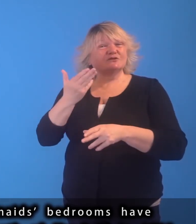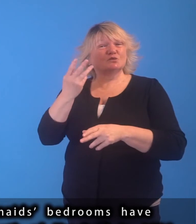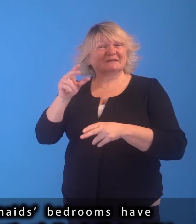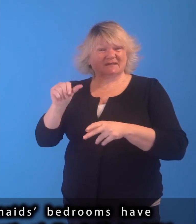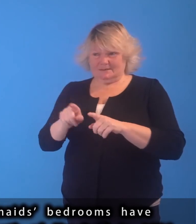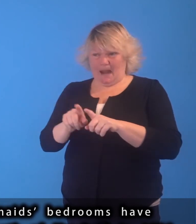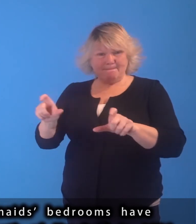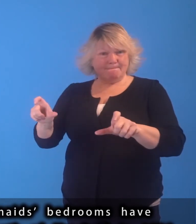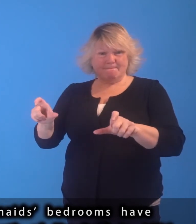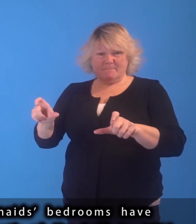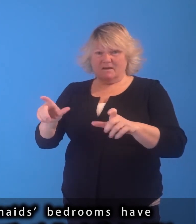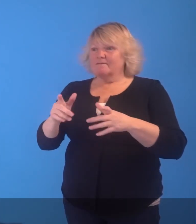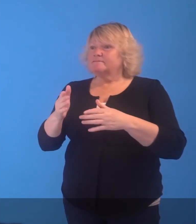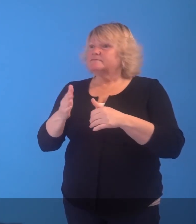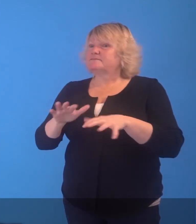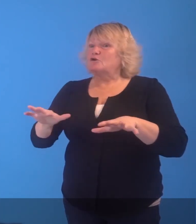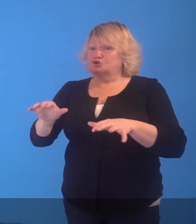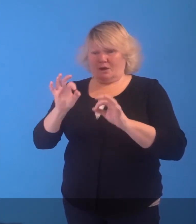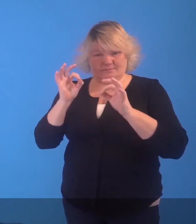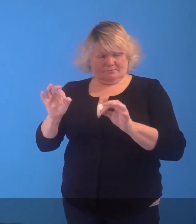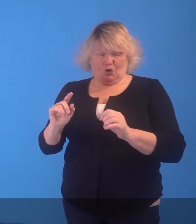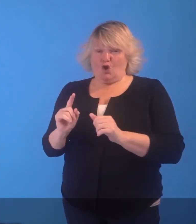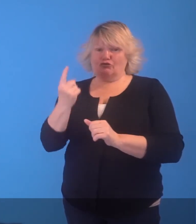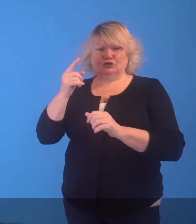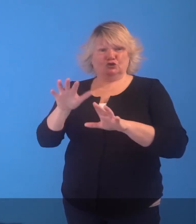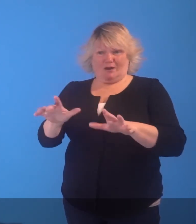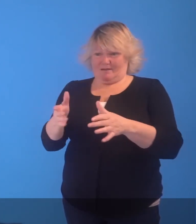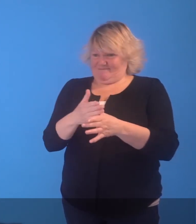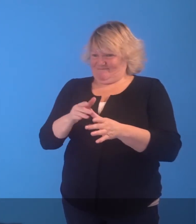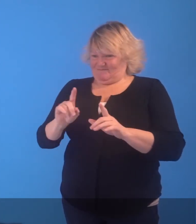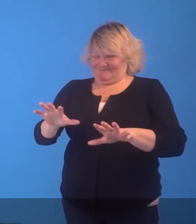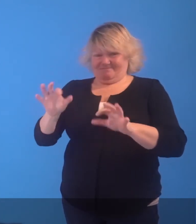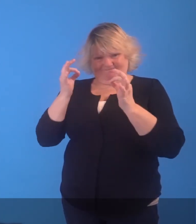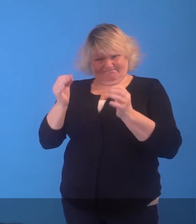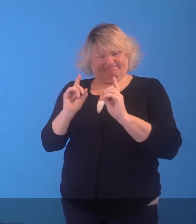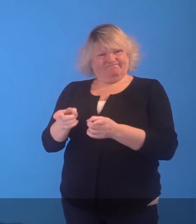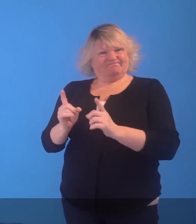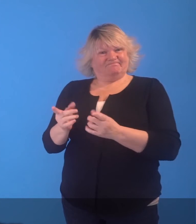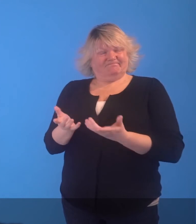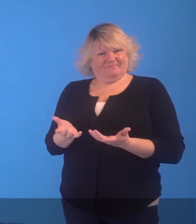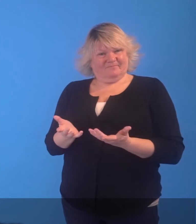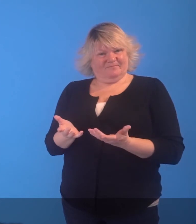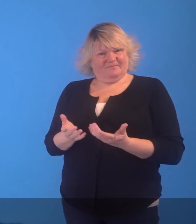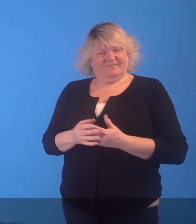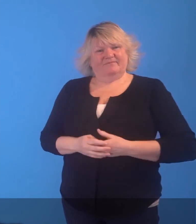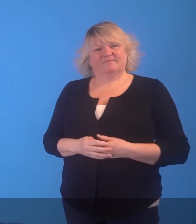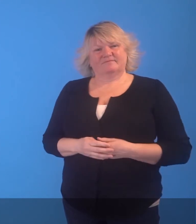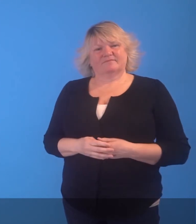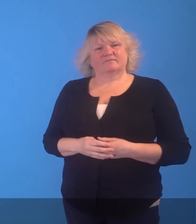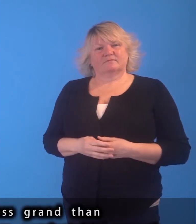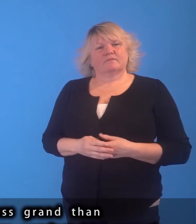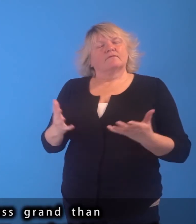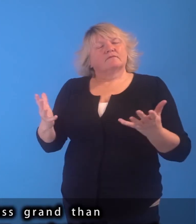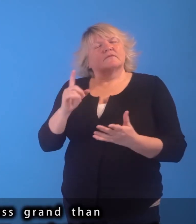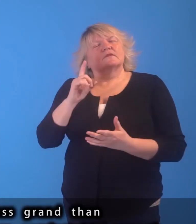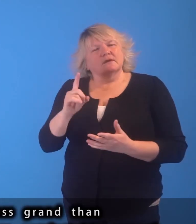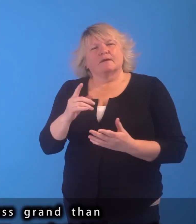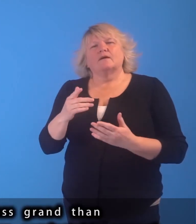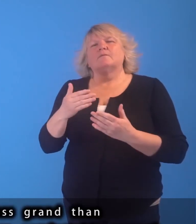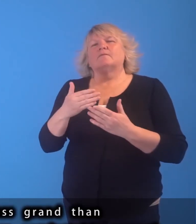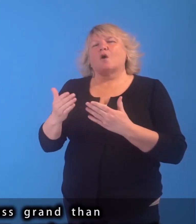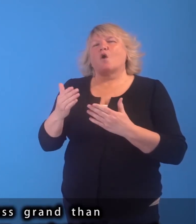These provided interest to an otherwise plain corner, and also concealed the view of the servants'